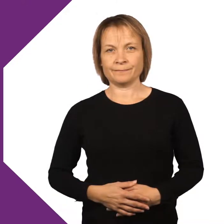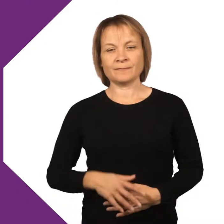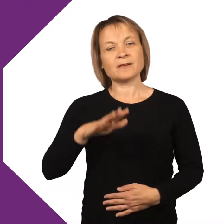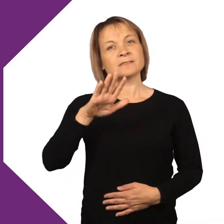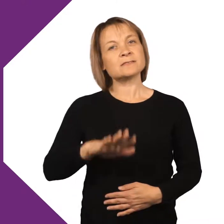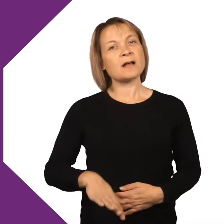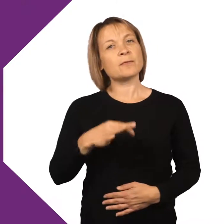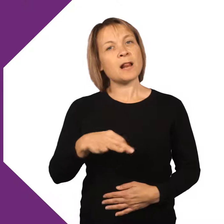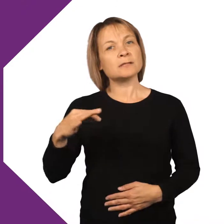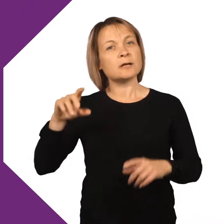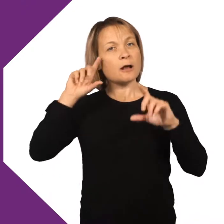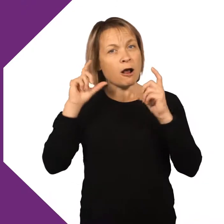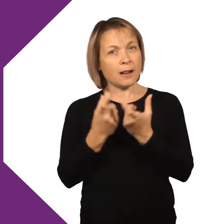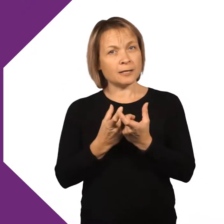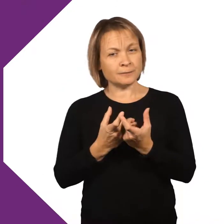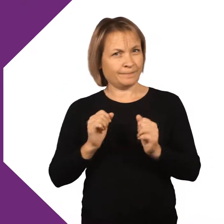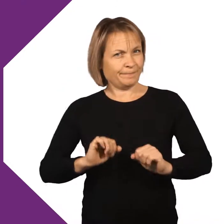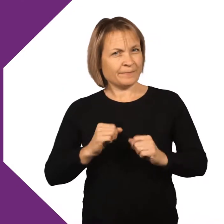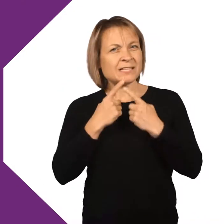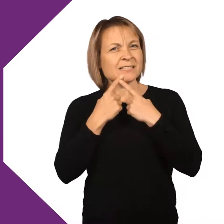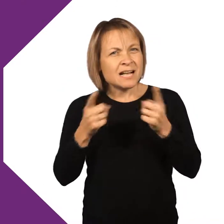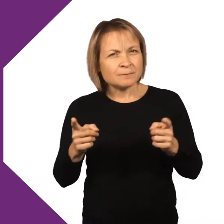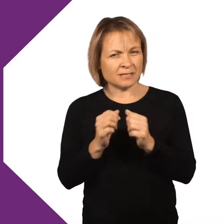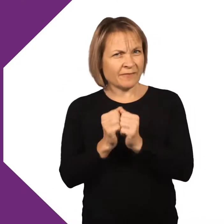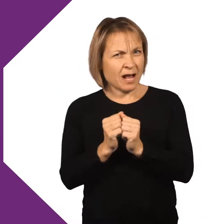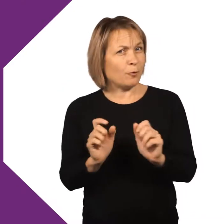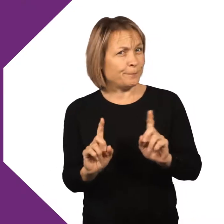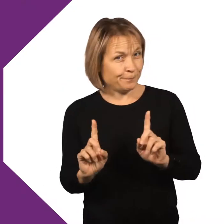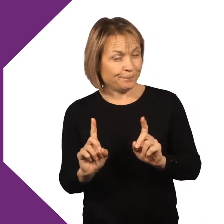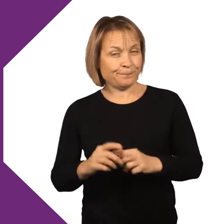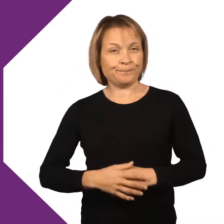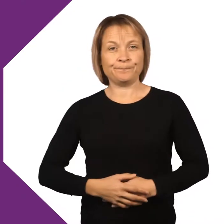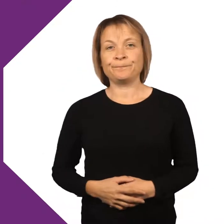South Lanarkshire College corporate statement and values.